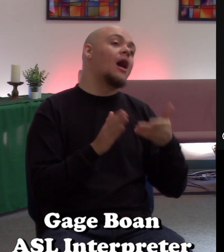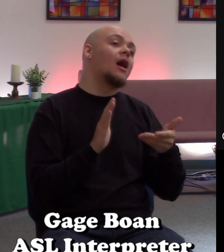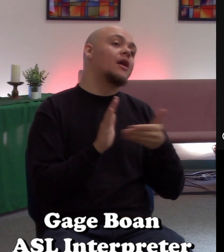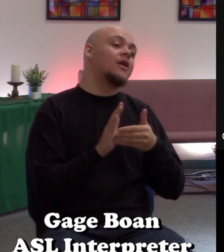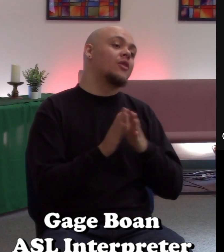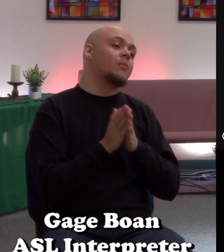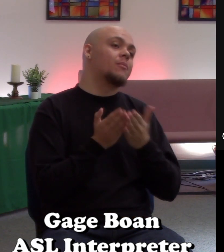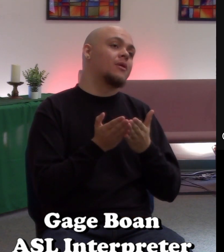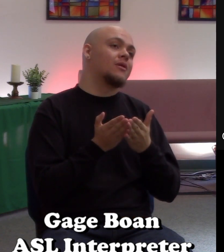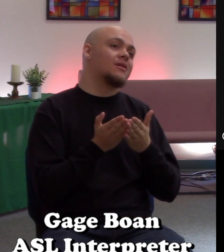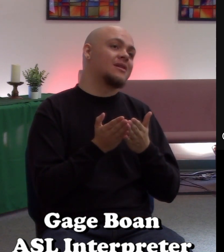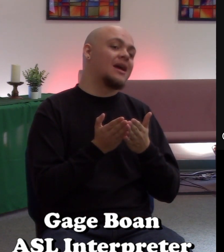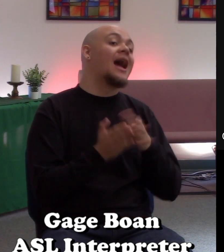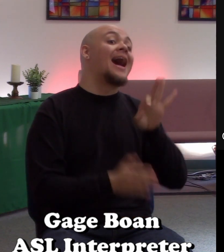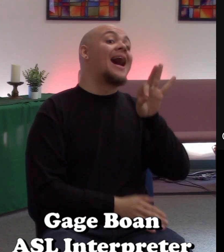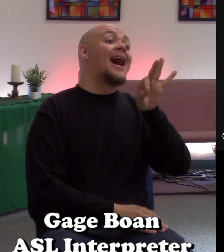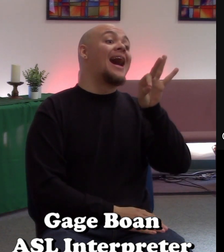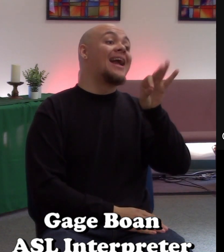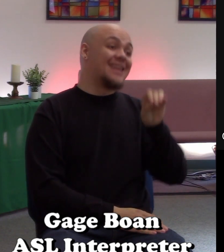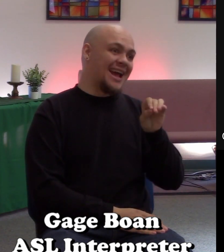Followed by the book,